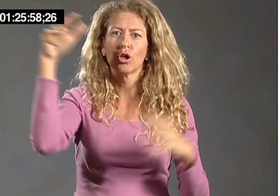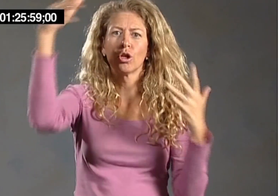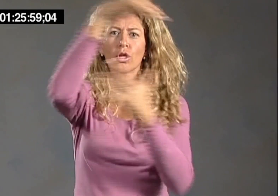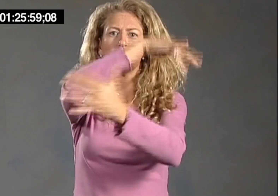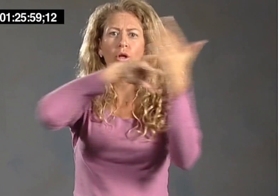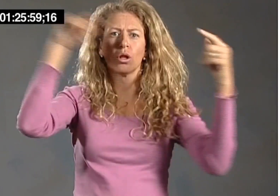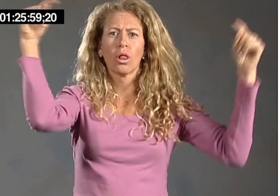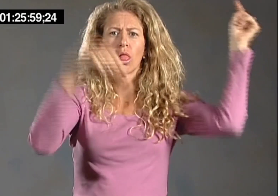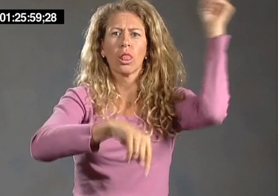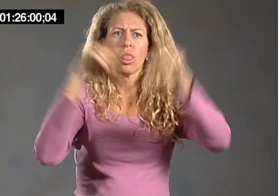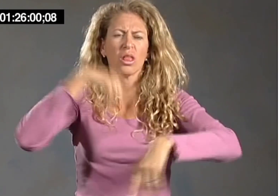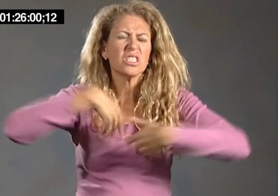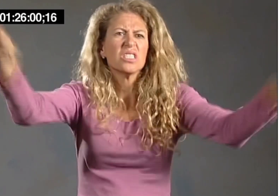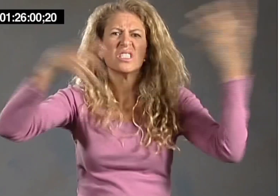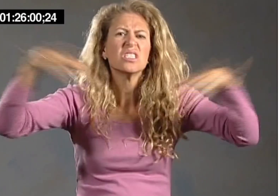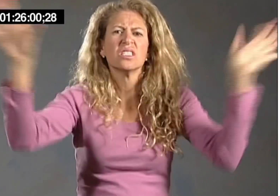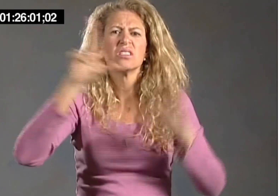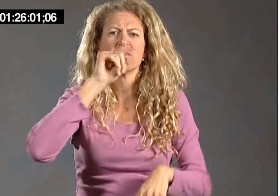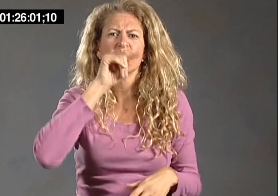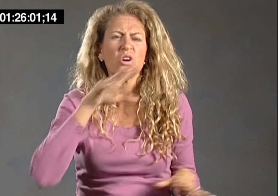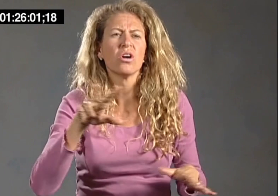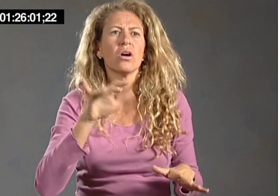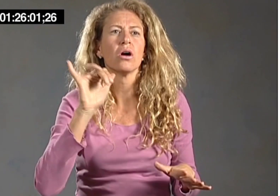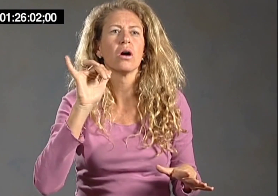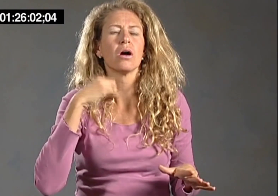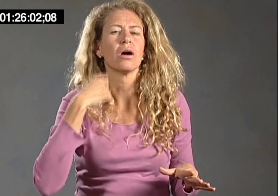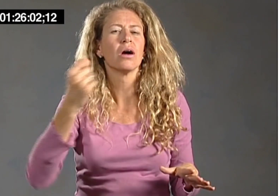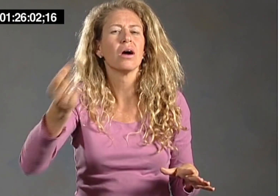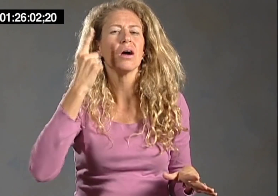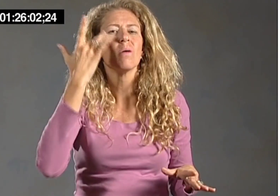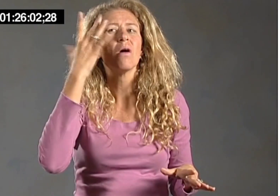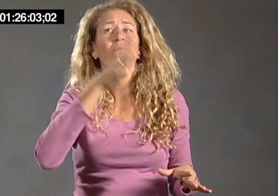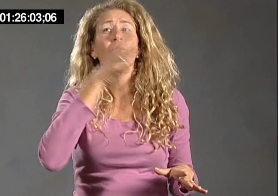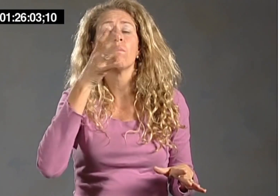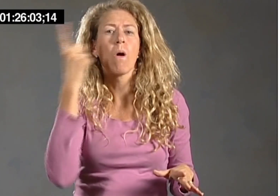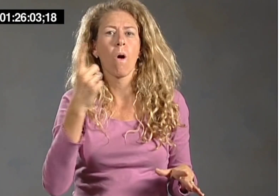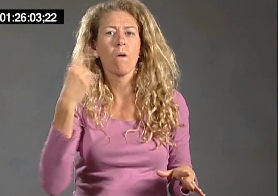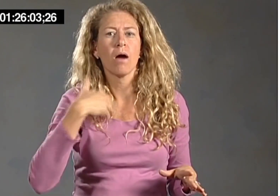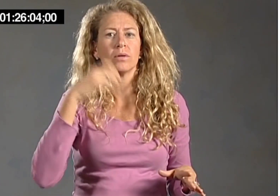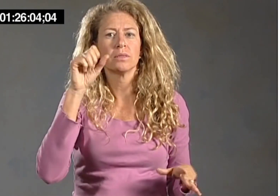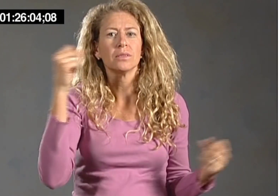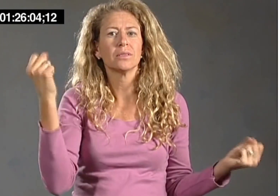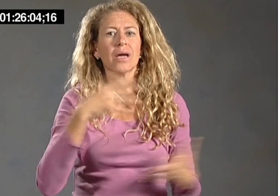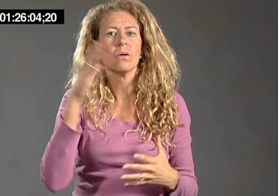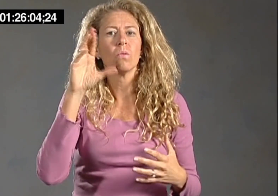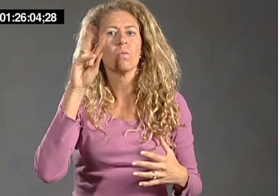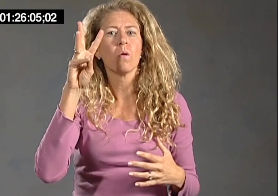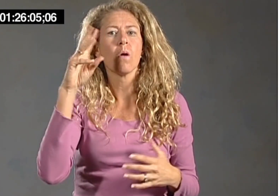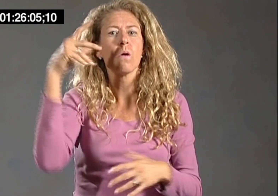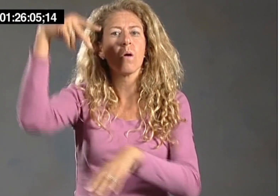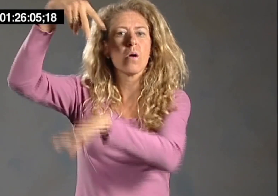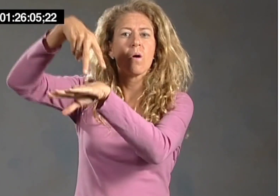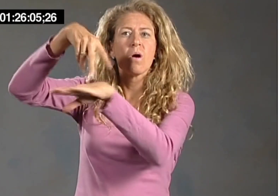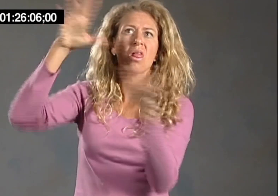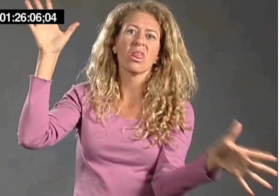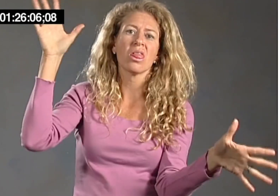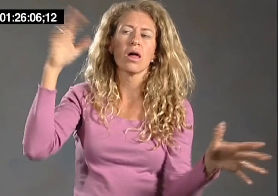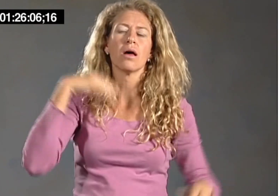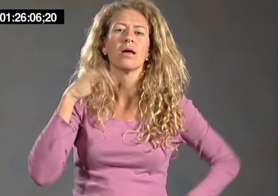far apart would be fine. I know I need to water my plants, so I use sprinklers